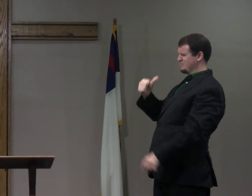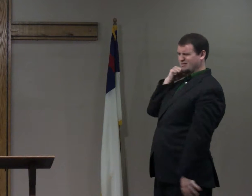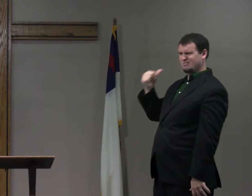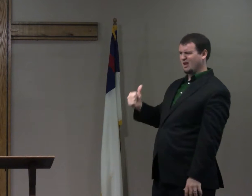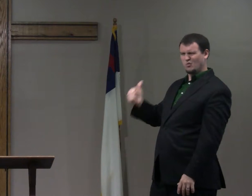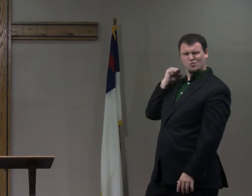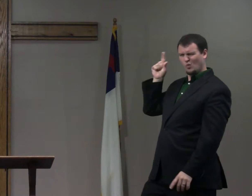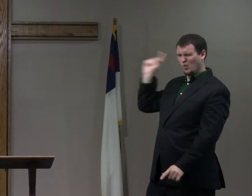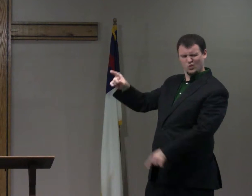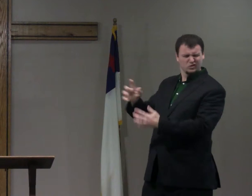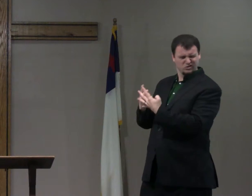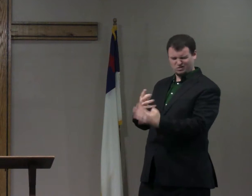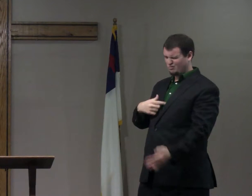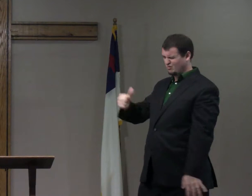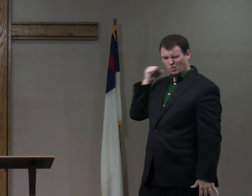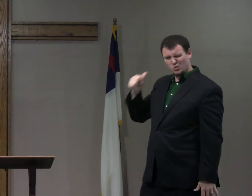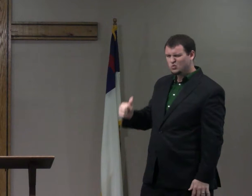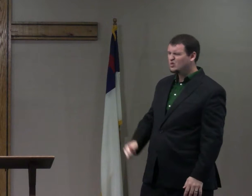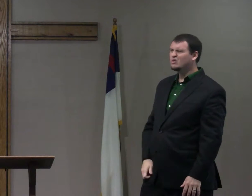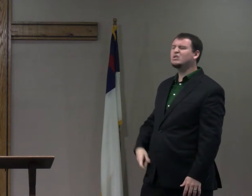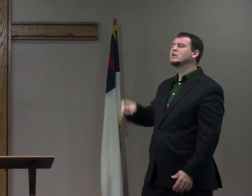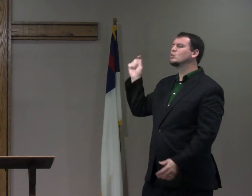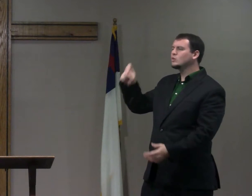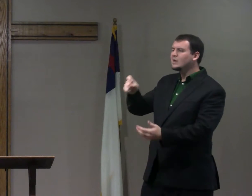didn't do anything. No, I refuse to go to jail. I won't go.